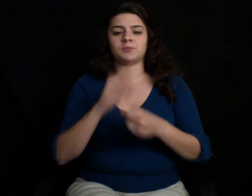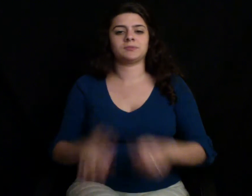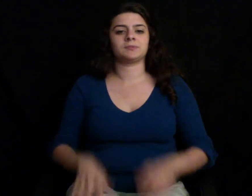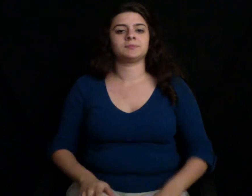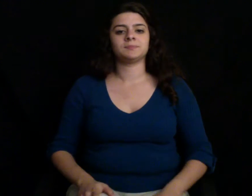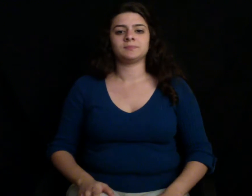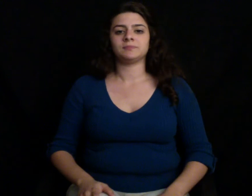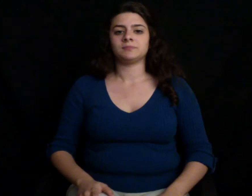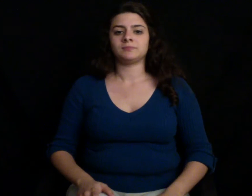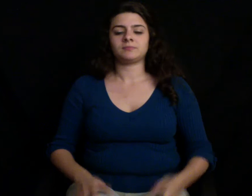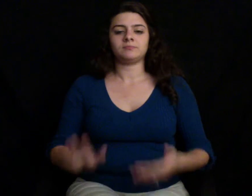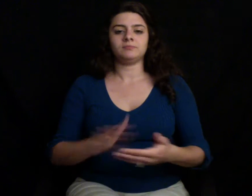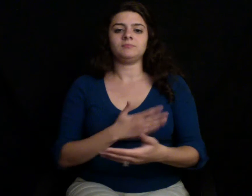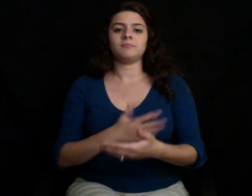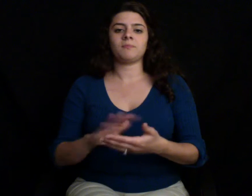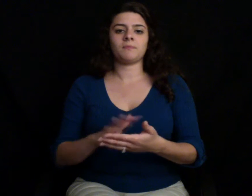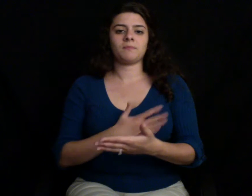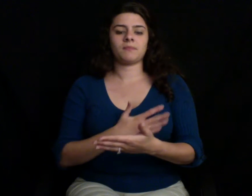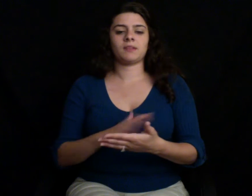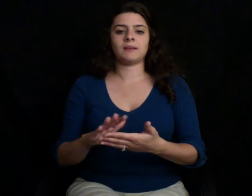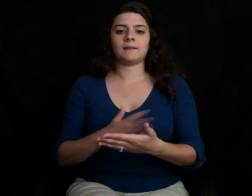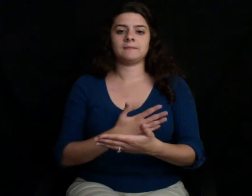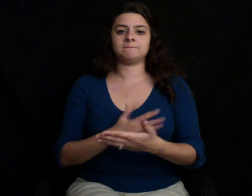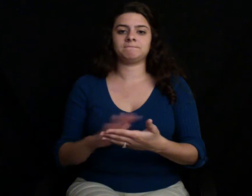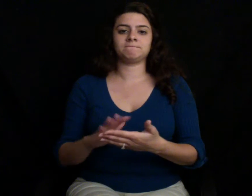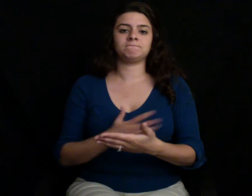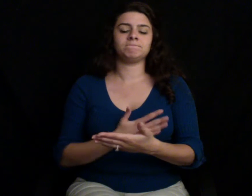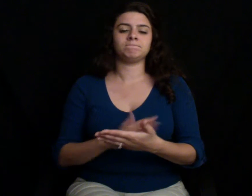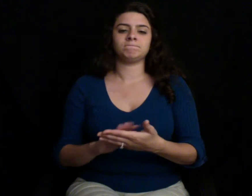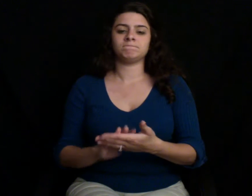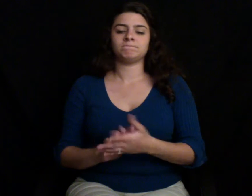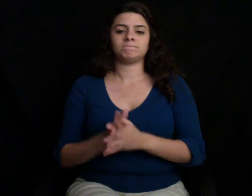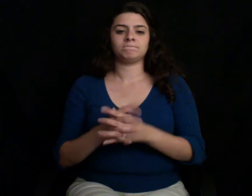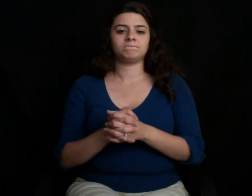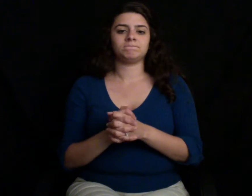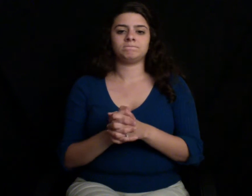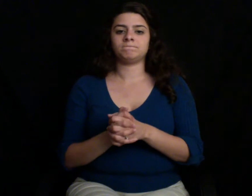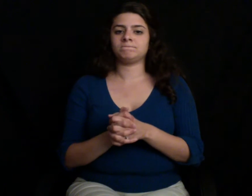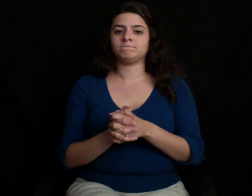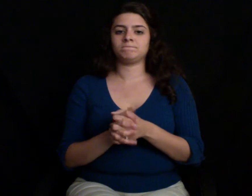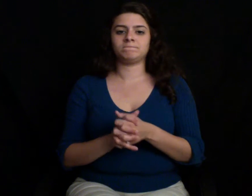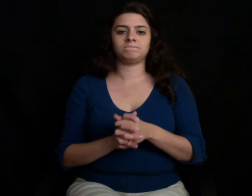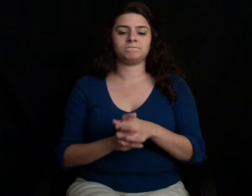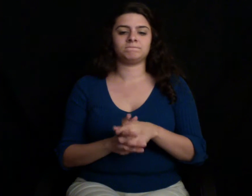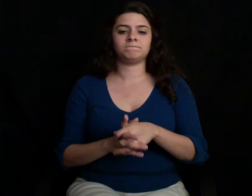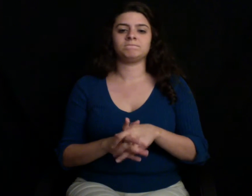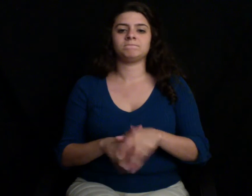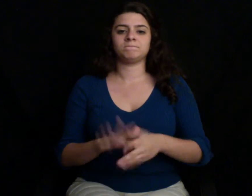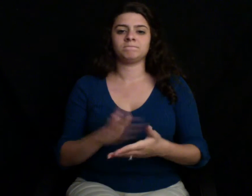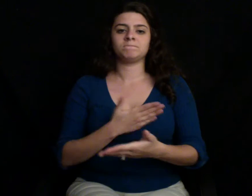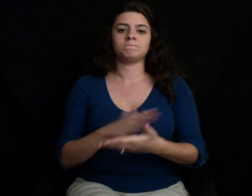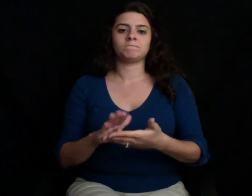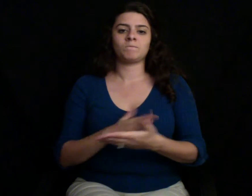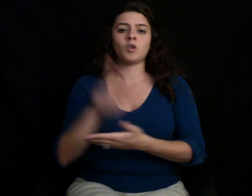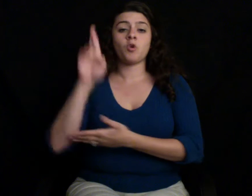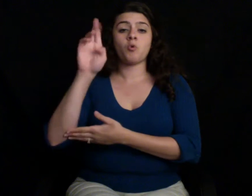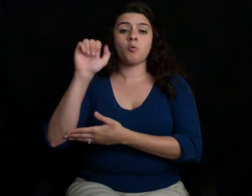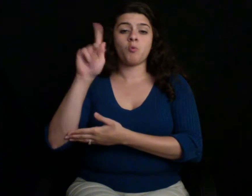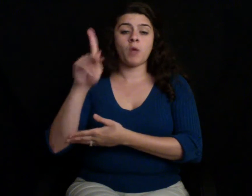step brother. See, the inside man is always the one to hurt you. With his hand cocked back and turn your skin the color purple. I'll take your face off, now the family's in